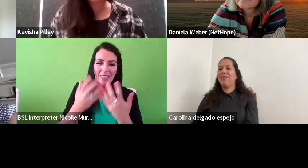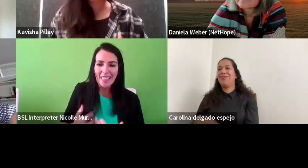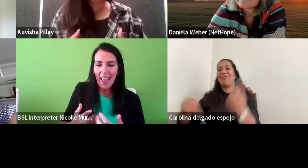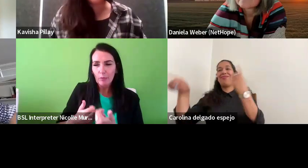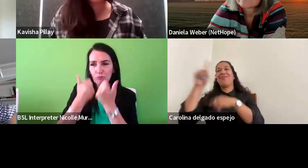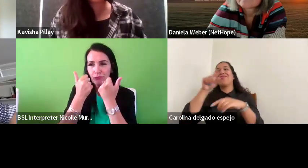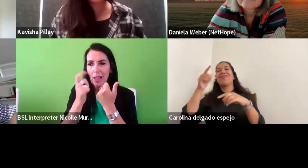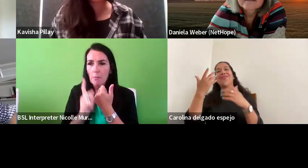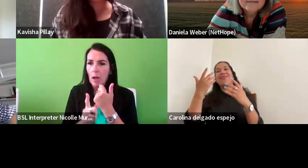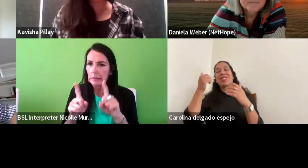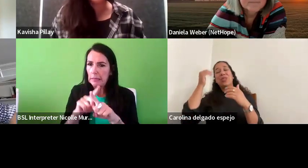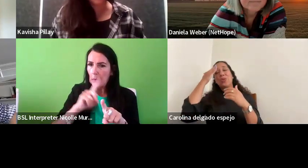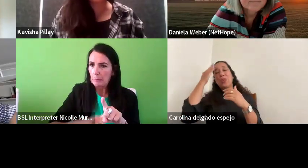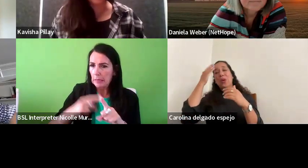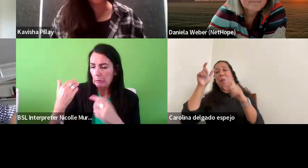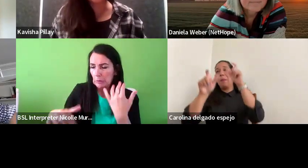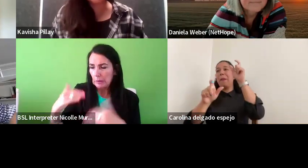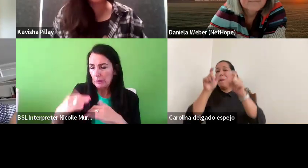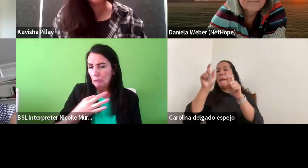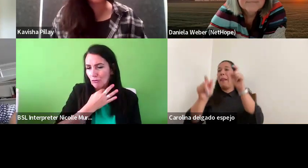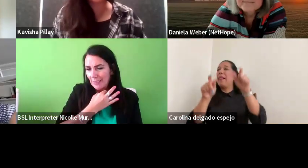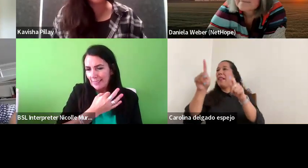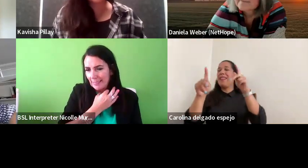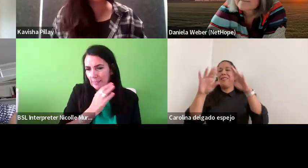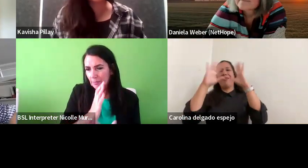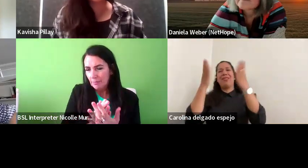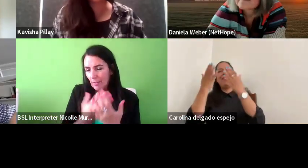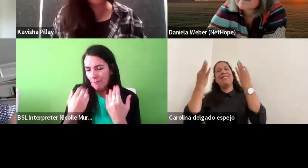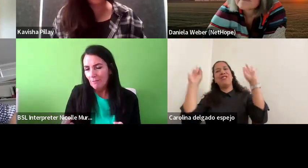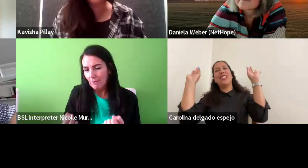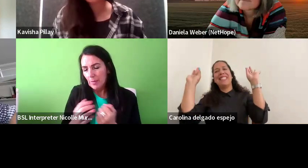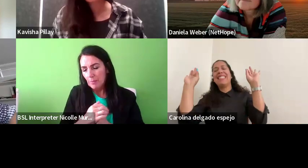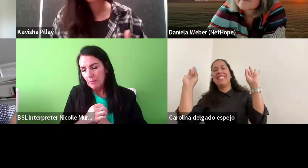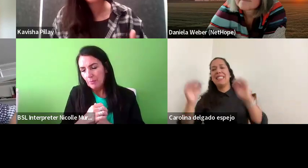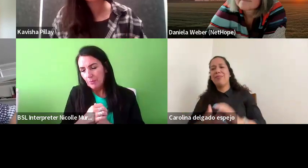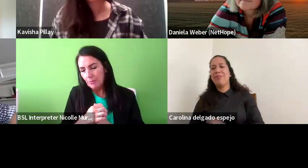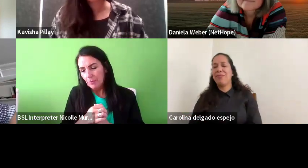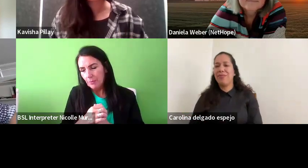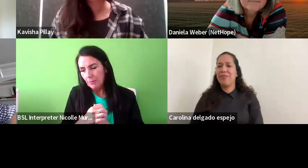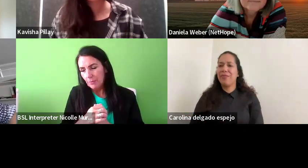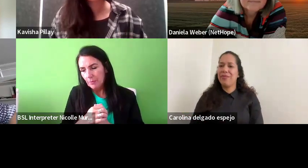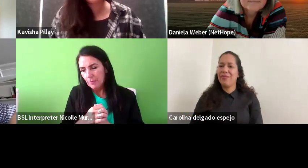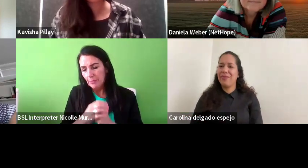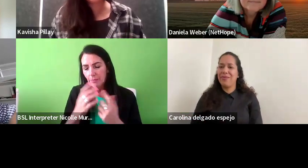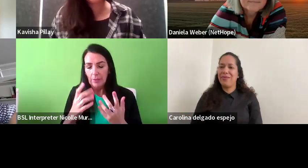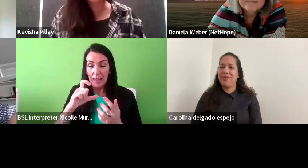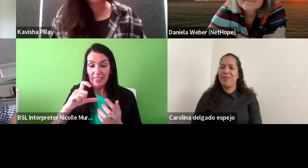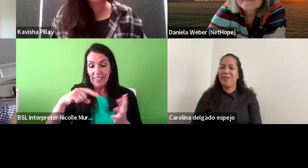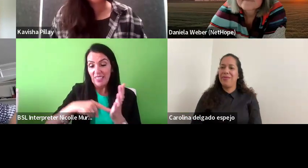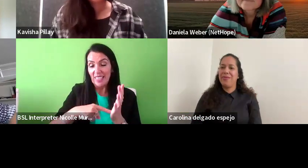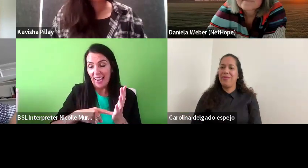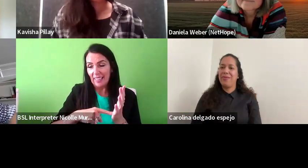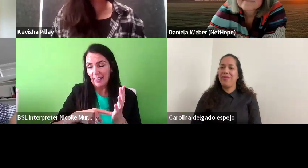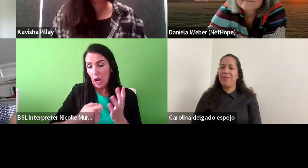ways. But we are seeing how this can be how technology can be used for harm. And from a civic tech